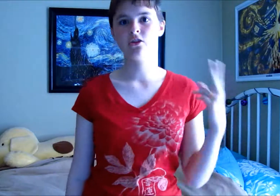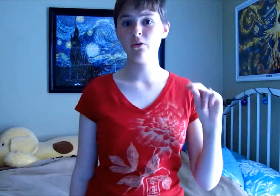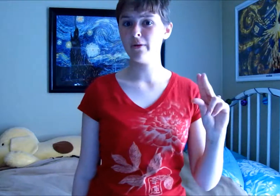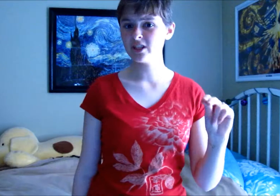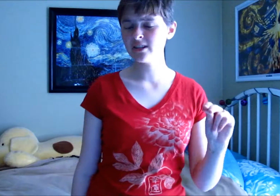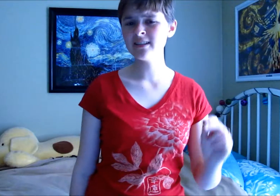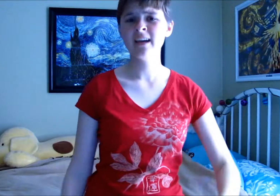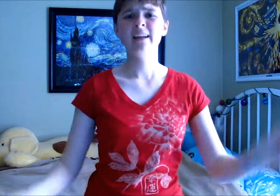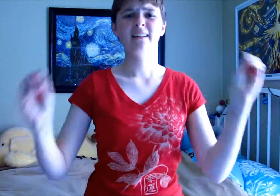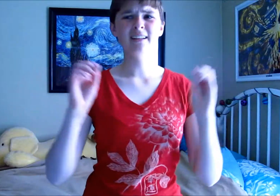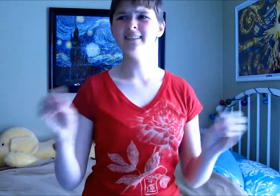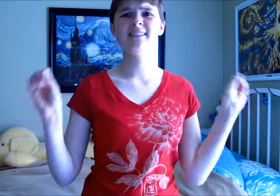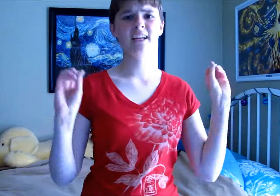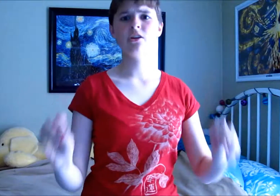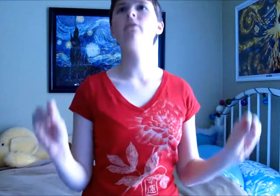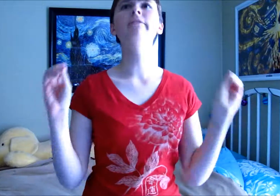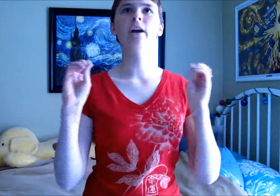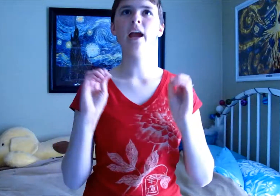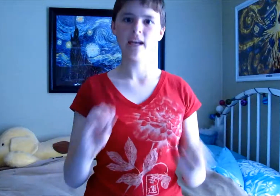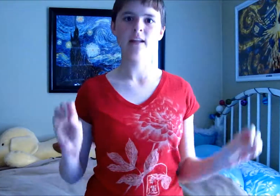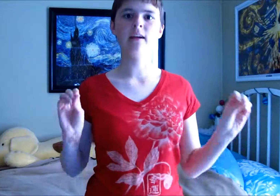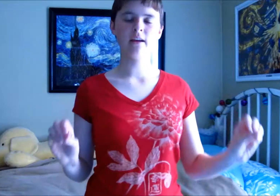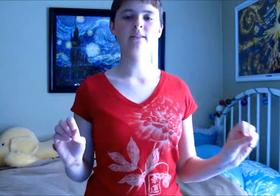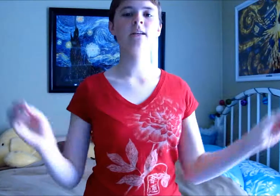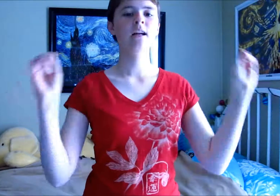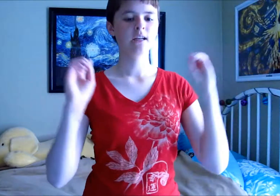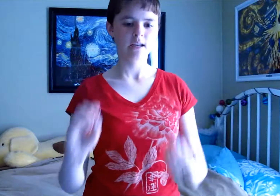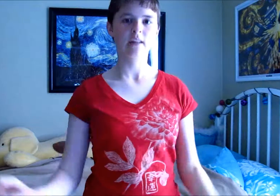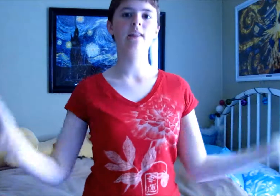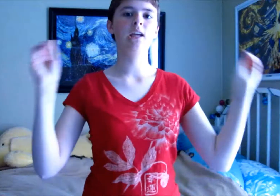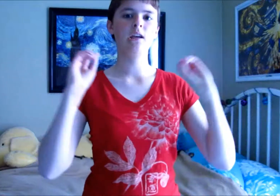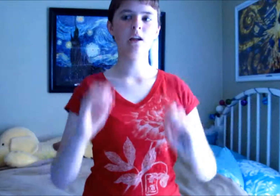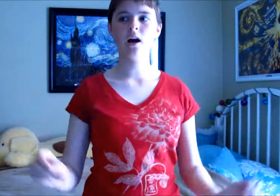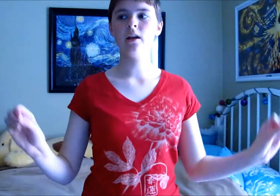no questions. This is a sign no for anything else. Nothing, none.